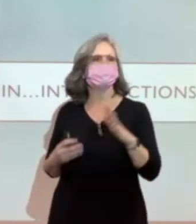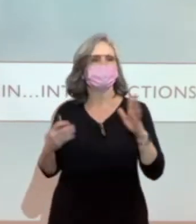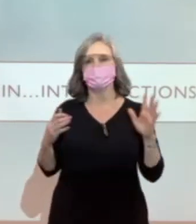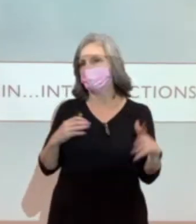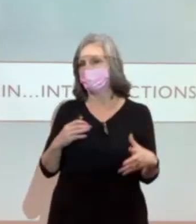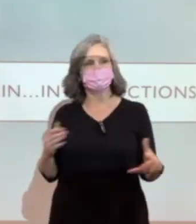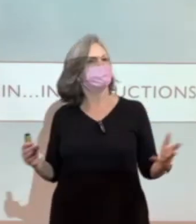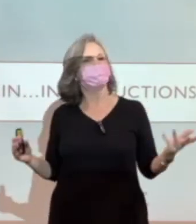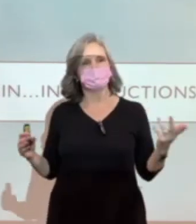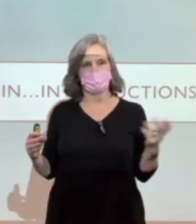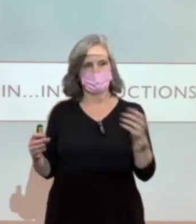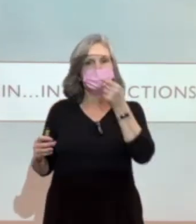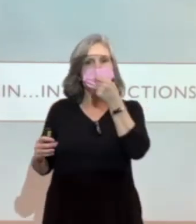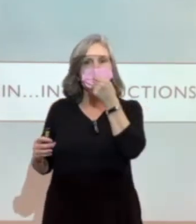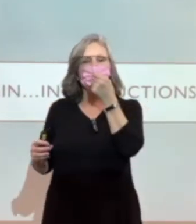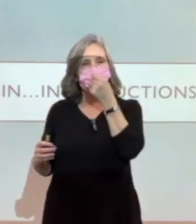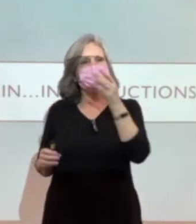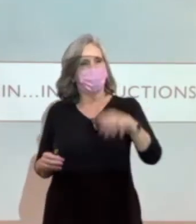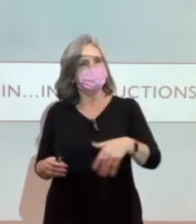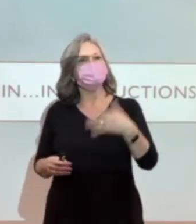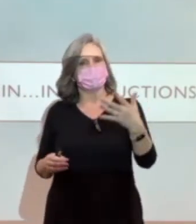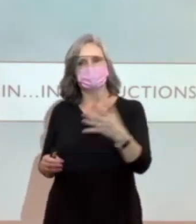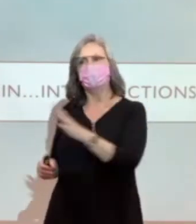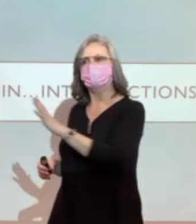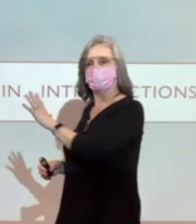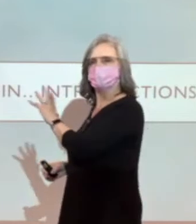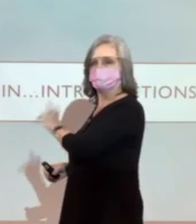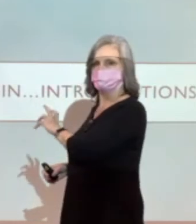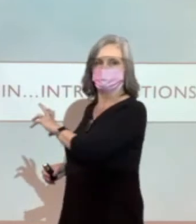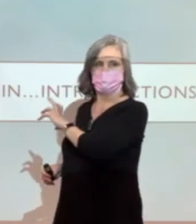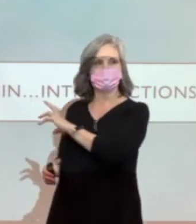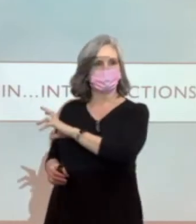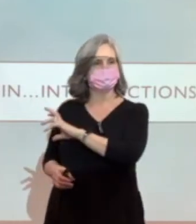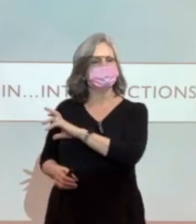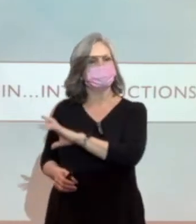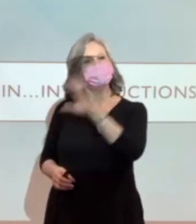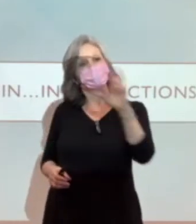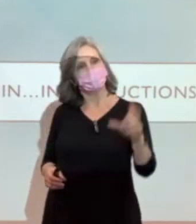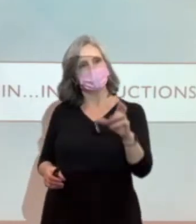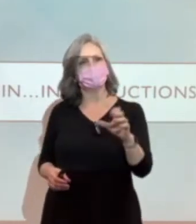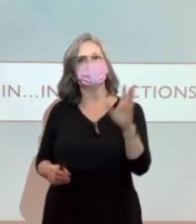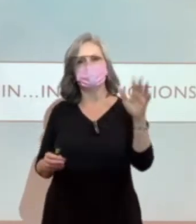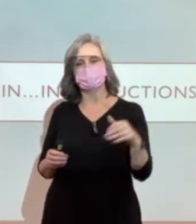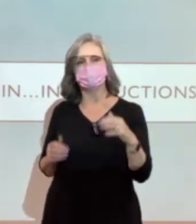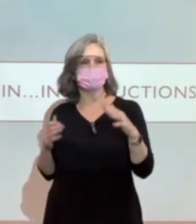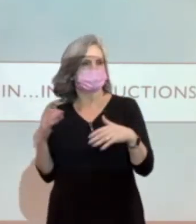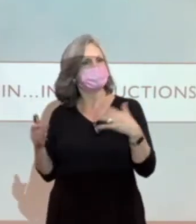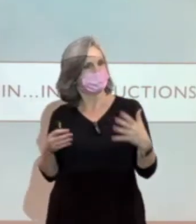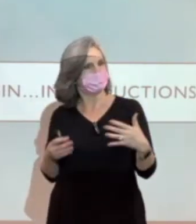going to have no idea what I'm signing. But at the end of this, I'm hoping that these are the vocabulary words you can leave here with, and we're going to put them into some